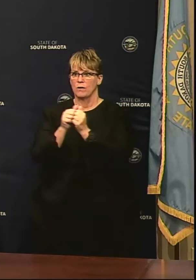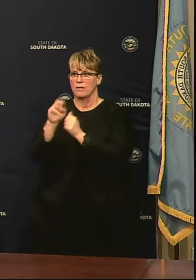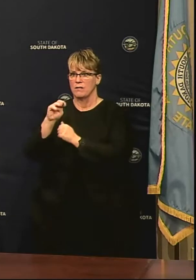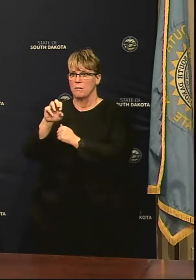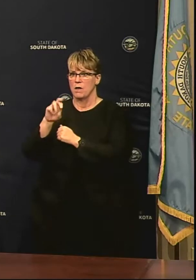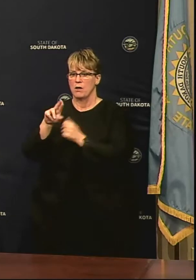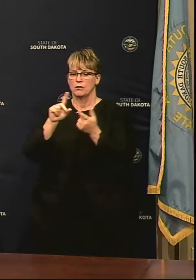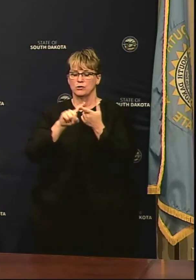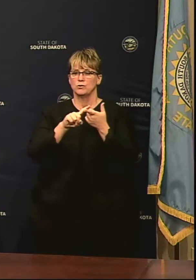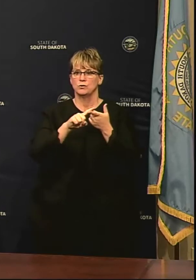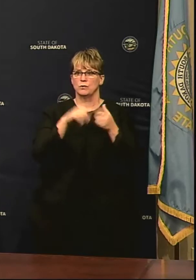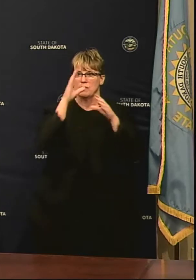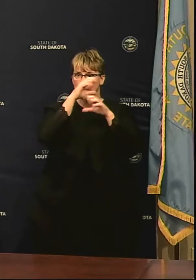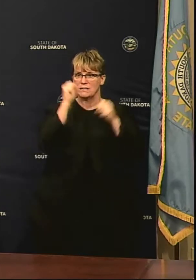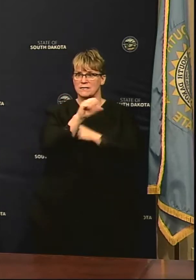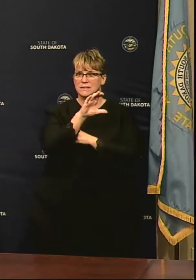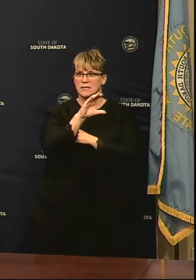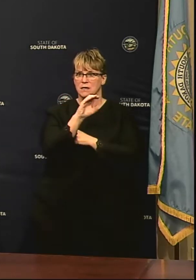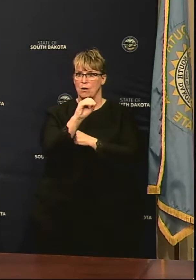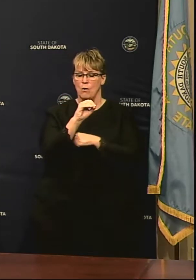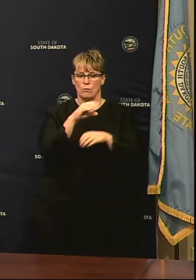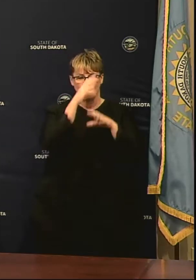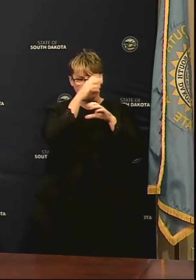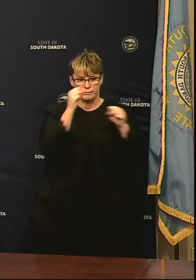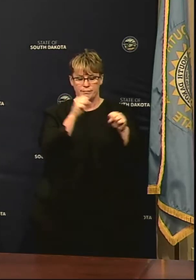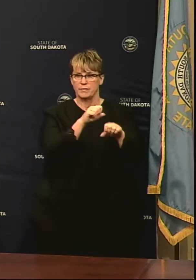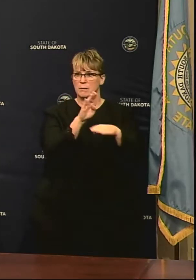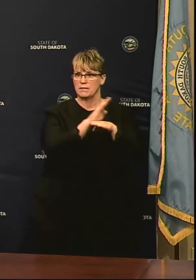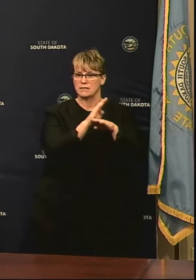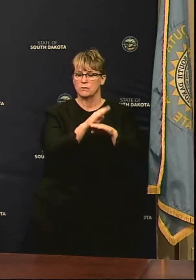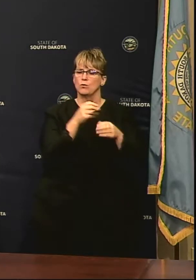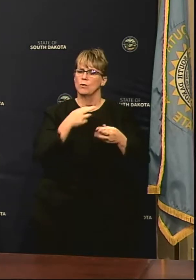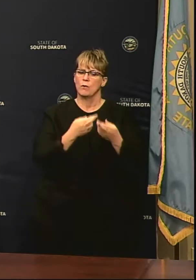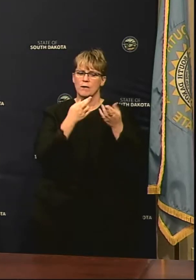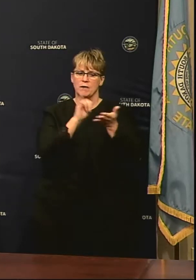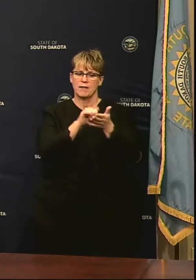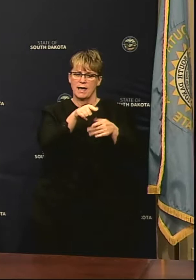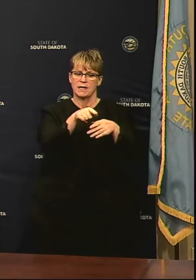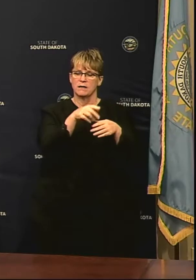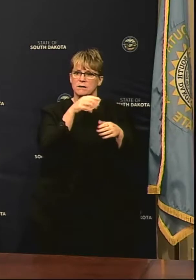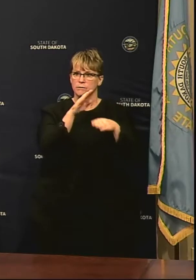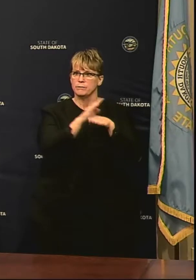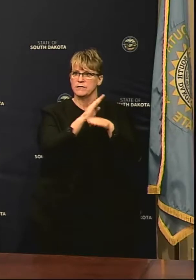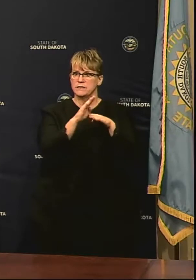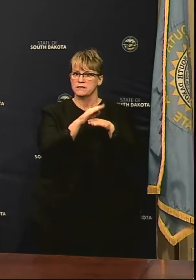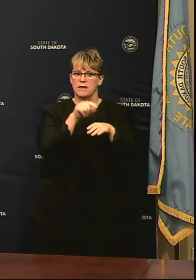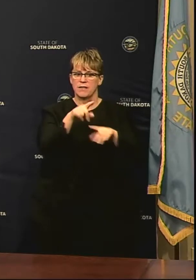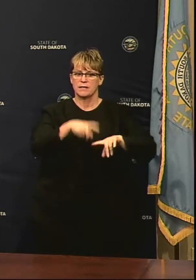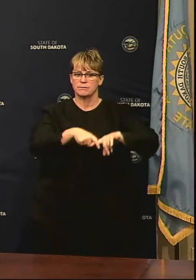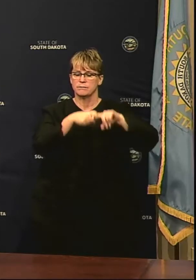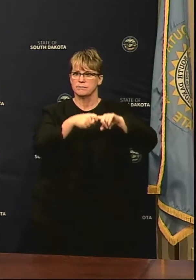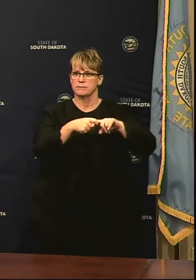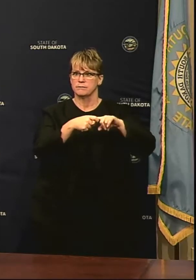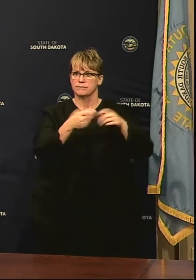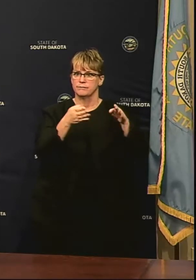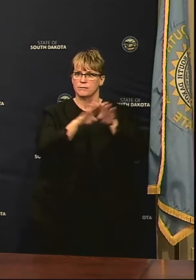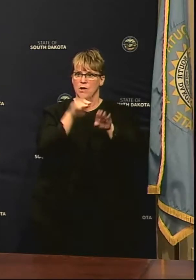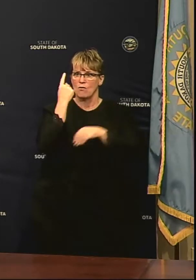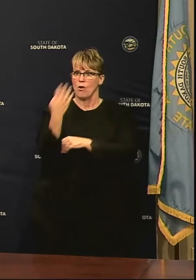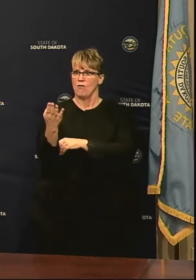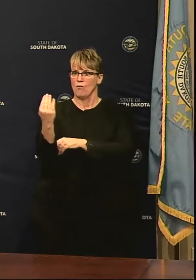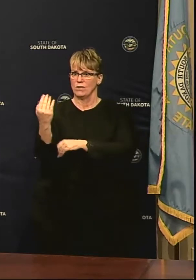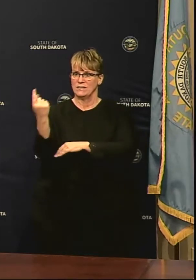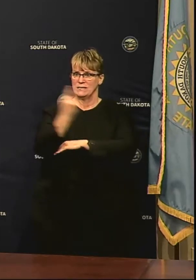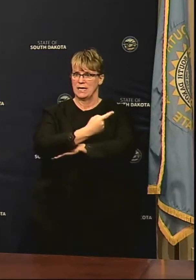Smithfield's president and CEO. We recommend in that letter that Smithfield operations suspend for a minimum of 14